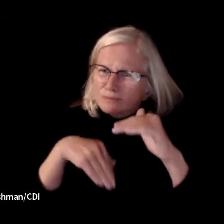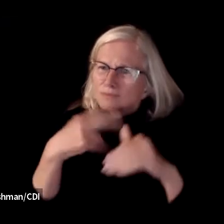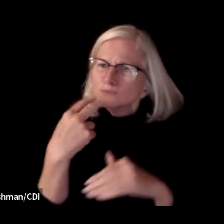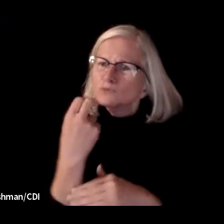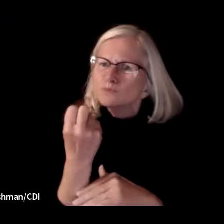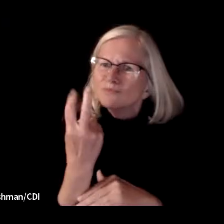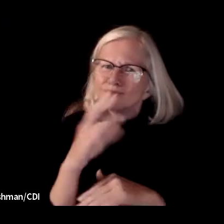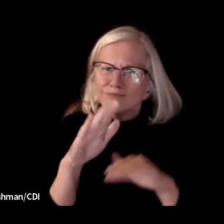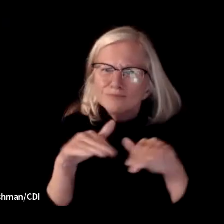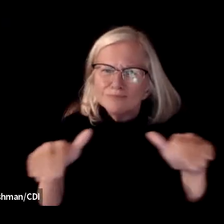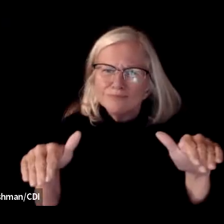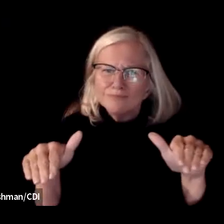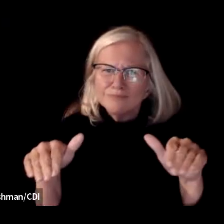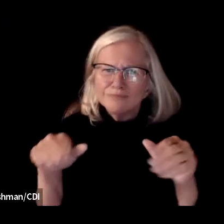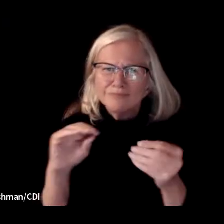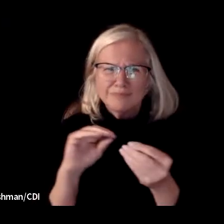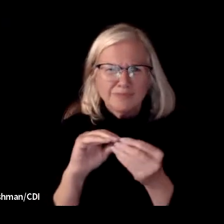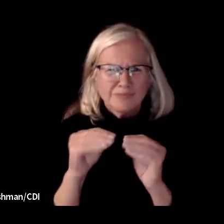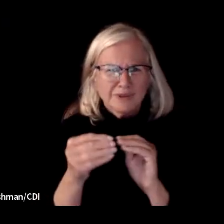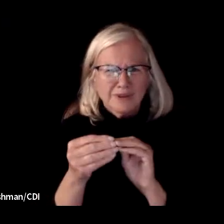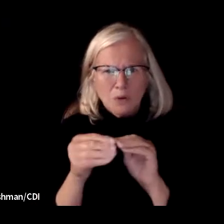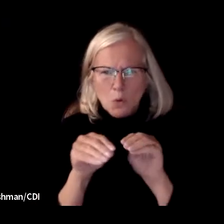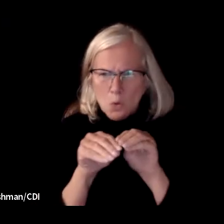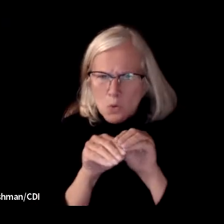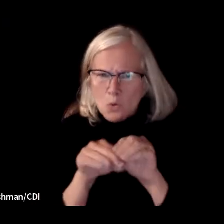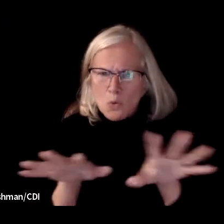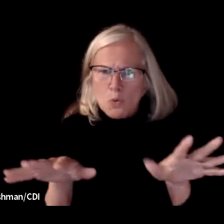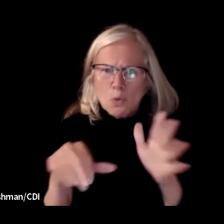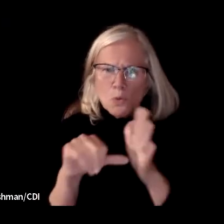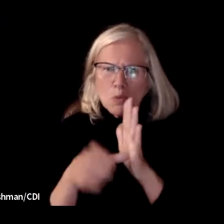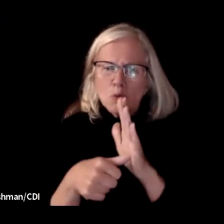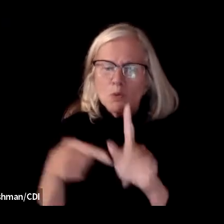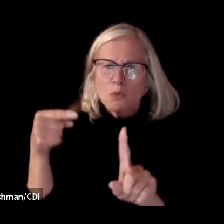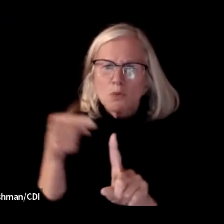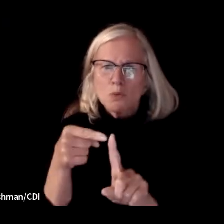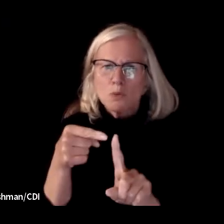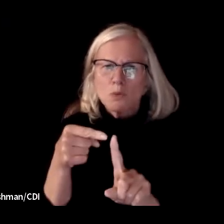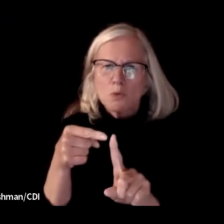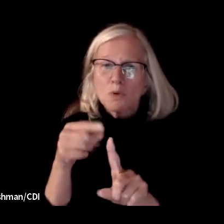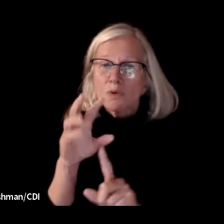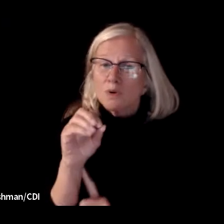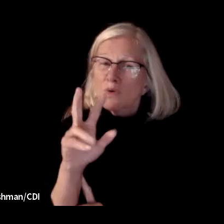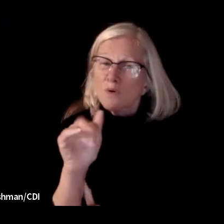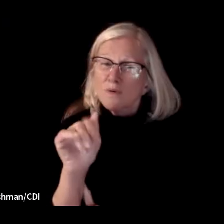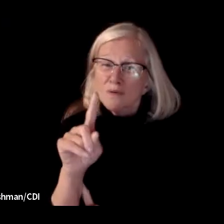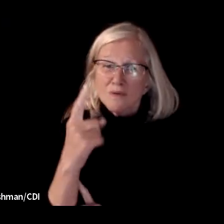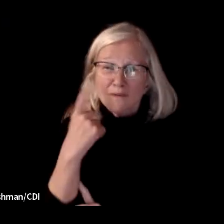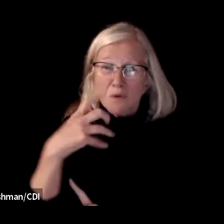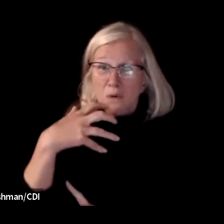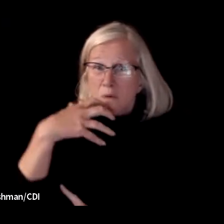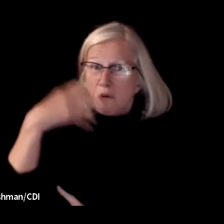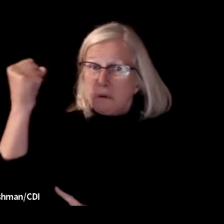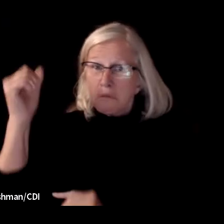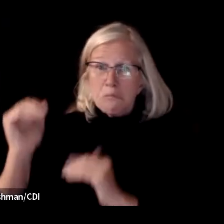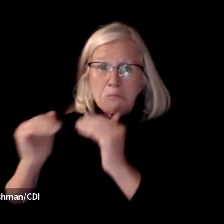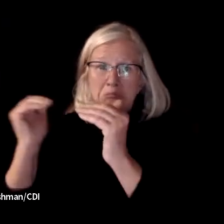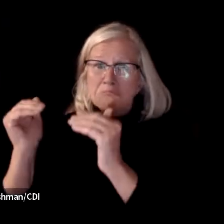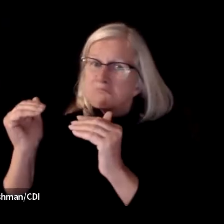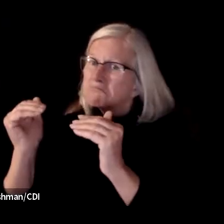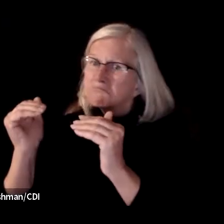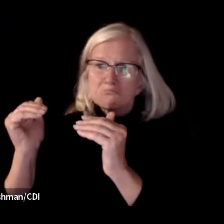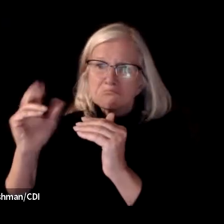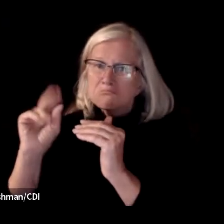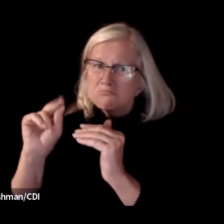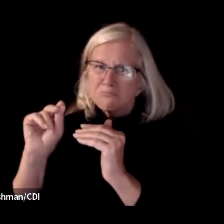pandemic and highlights the important point that COVID isn't just a concern for older adults with underlying medical conditions.